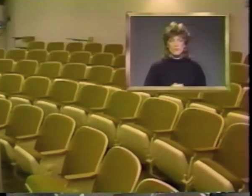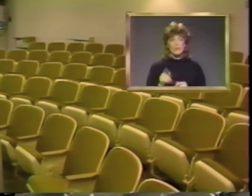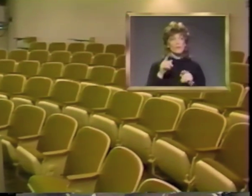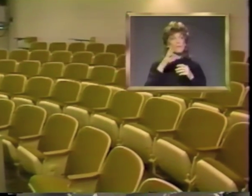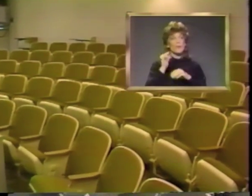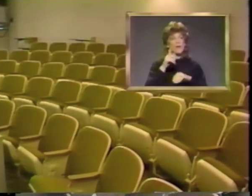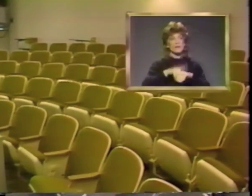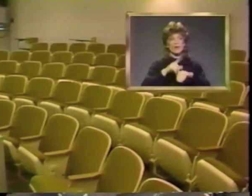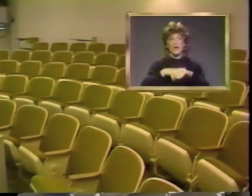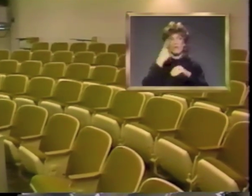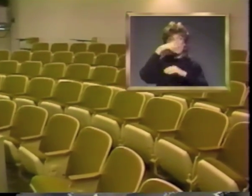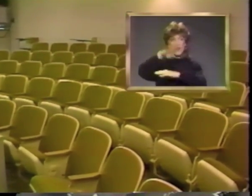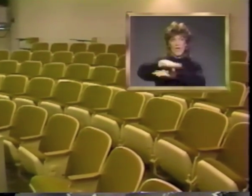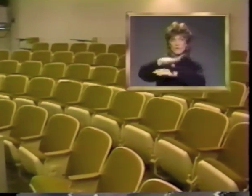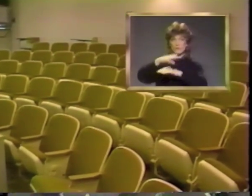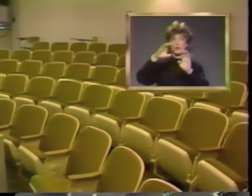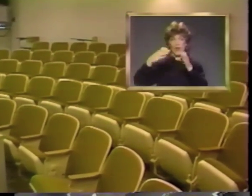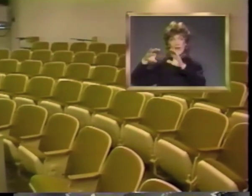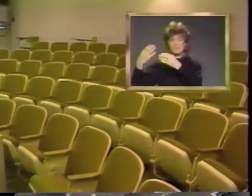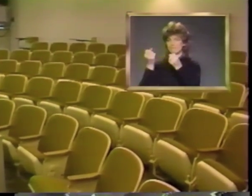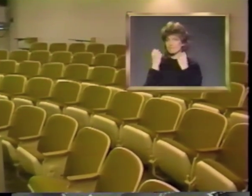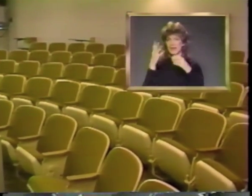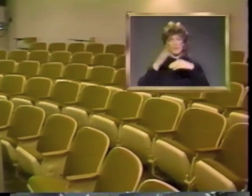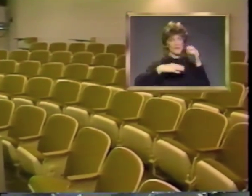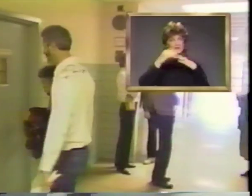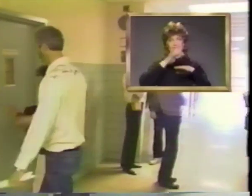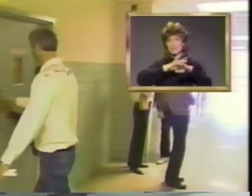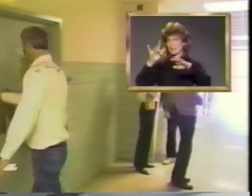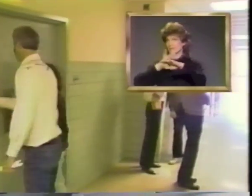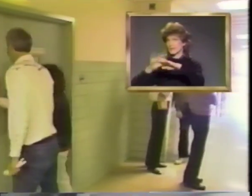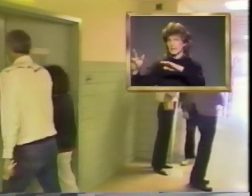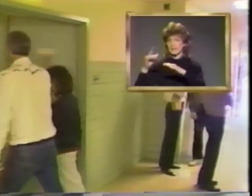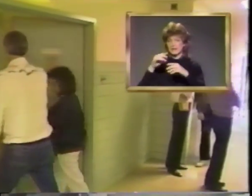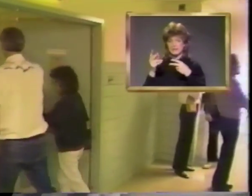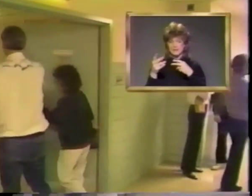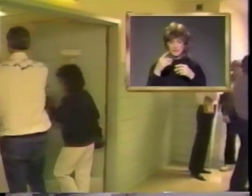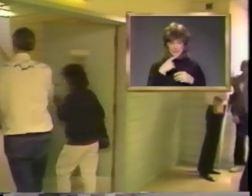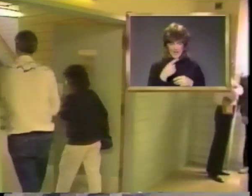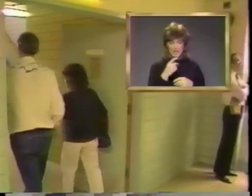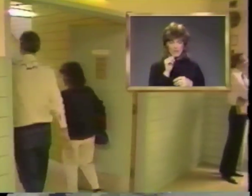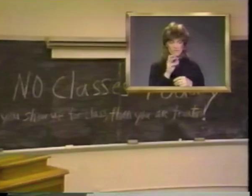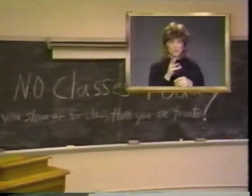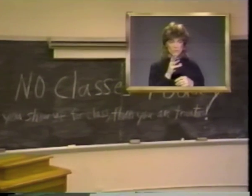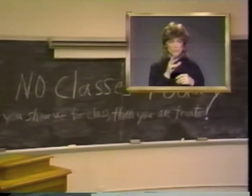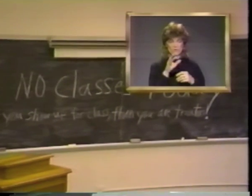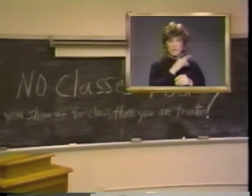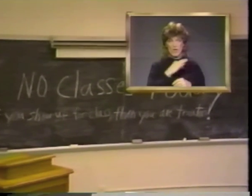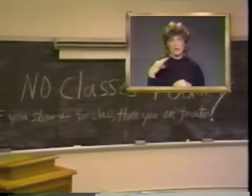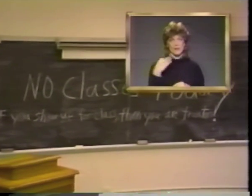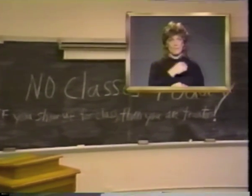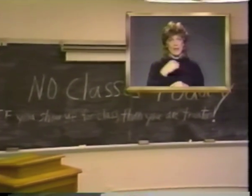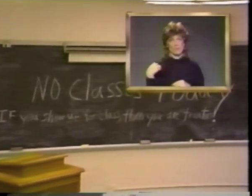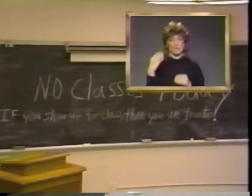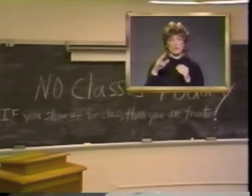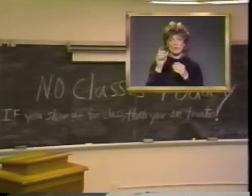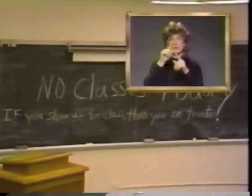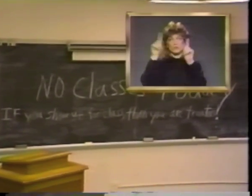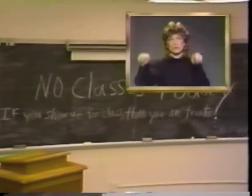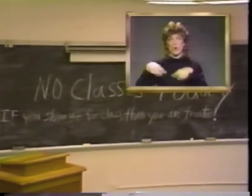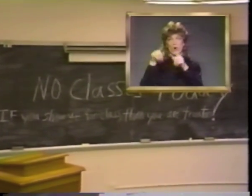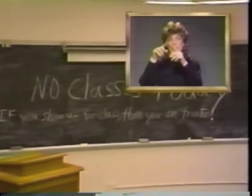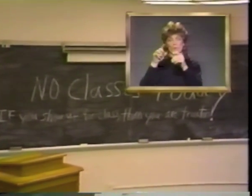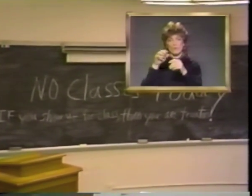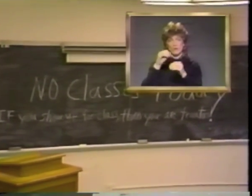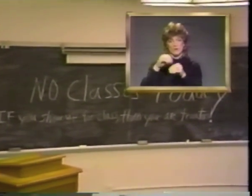By the time for afternoon classes, many buildings were empty, save a few faculty members. The chalkboards in one classroom told